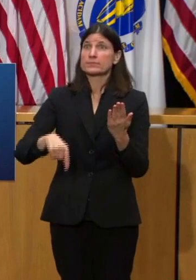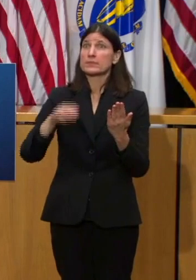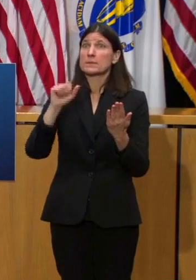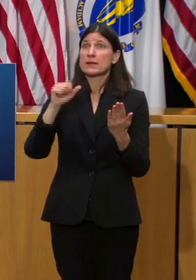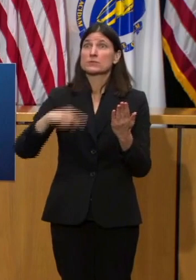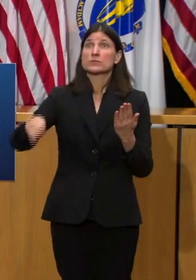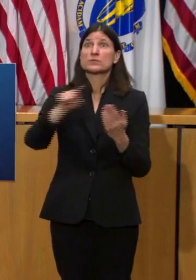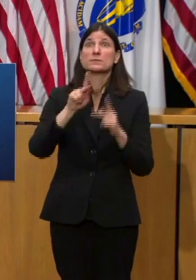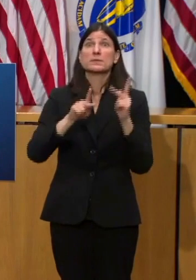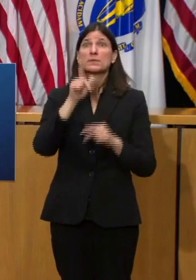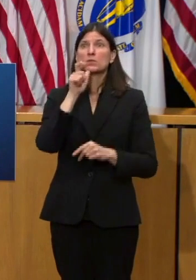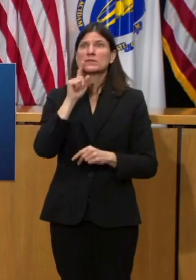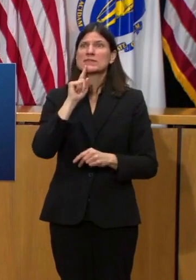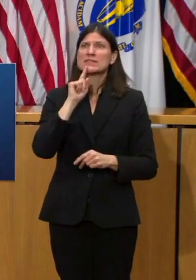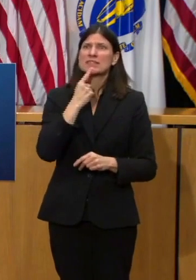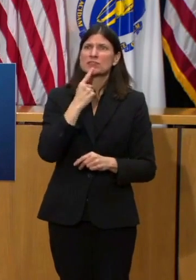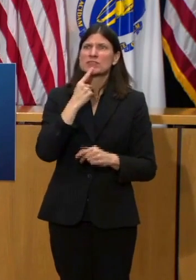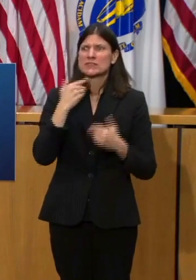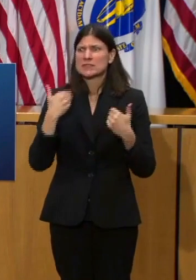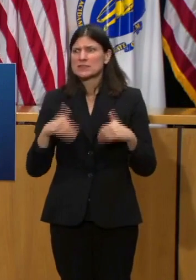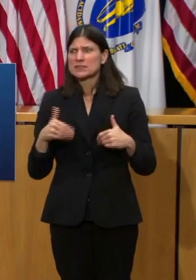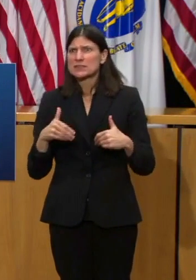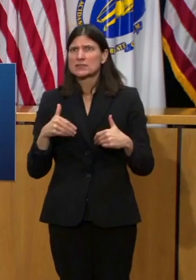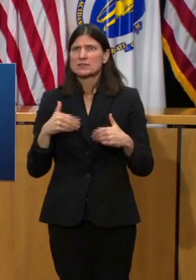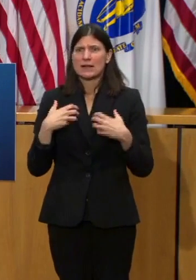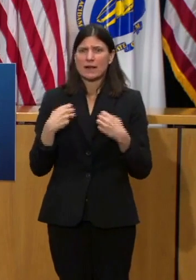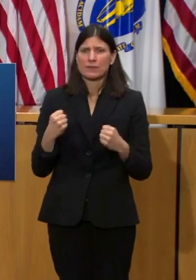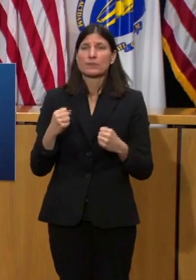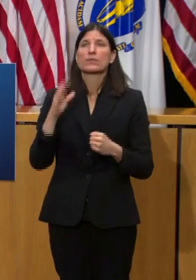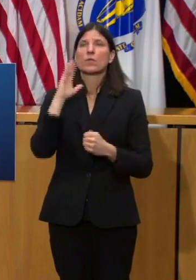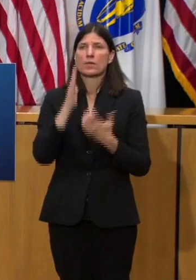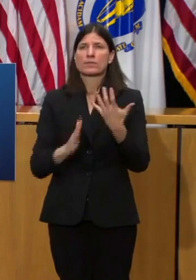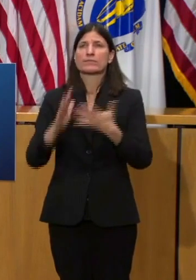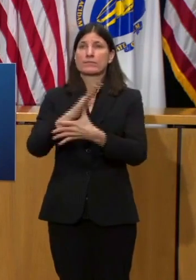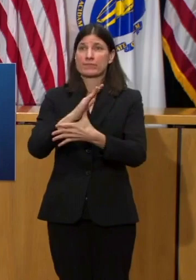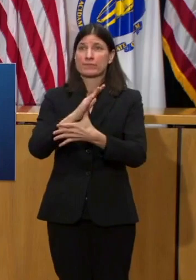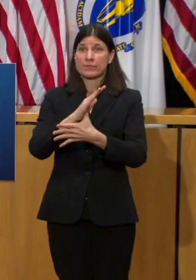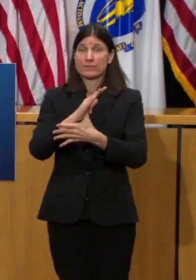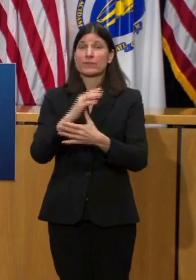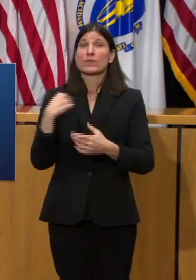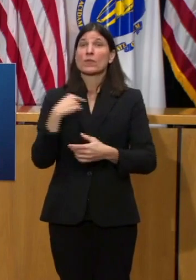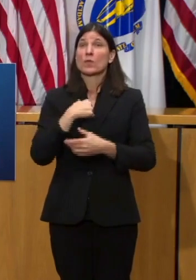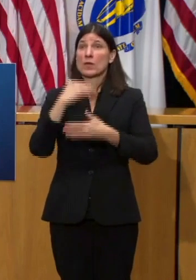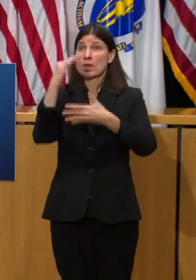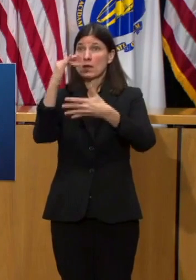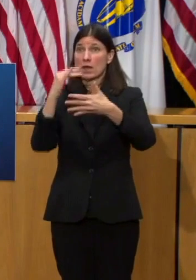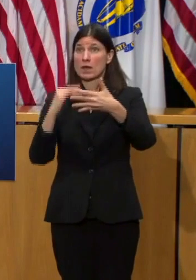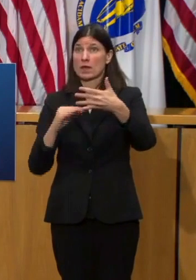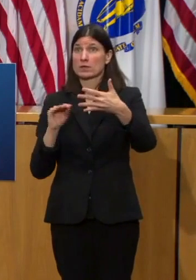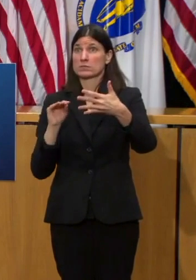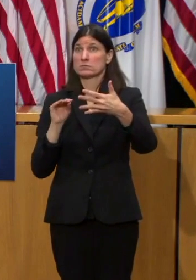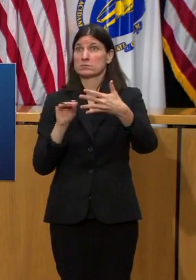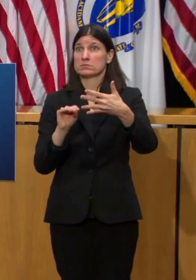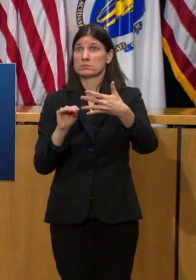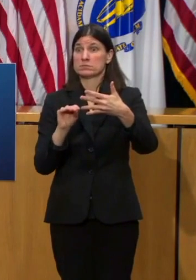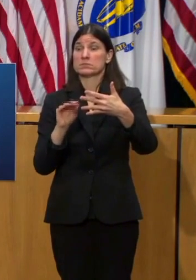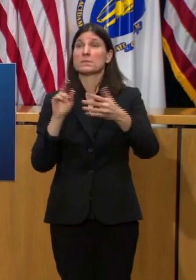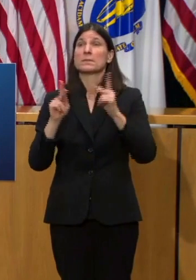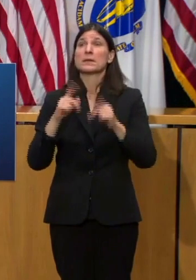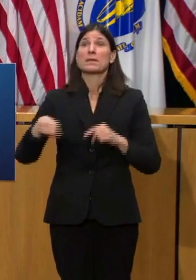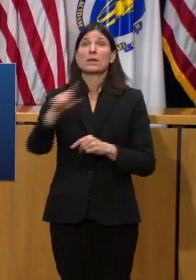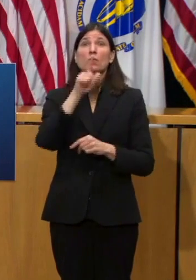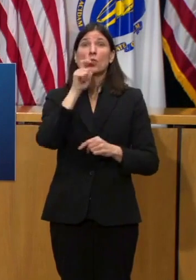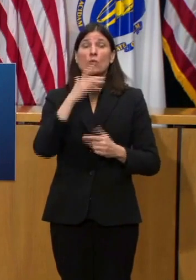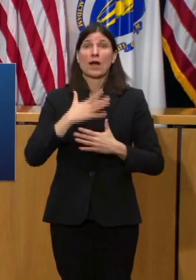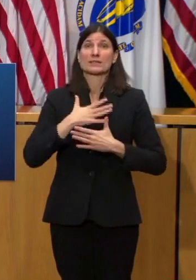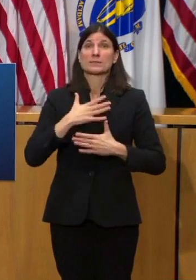Massachusetts has also identified moderate to severe asthma as an eligible medical condition because of the disproportionate impact of